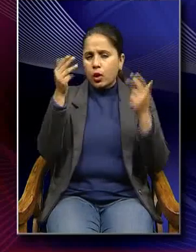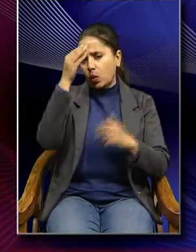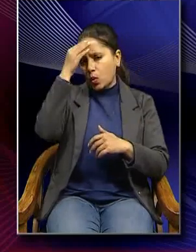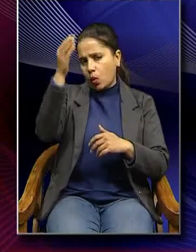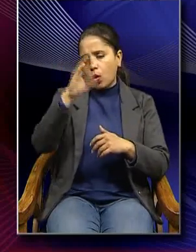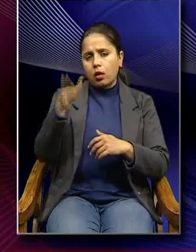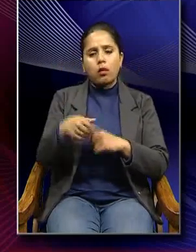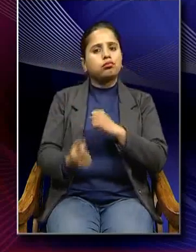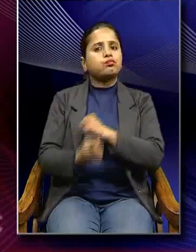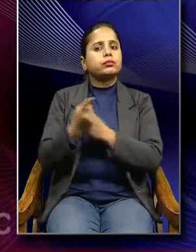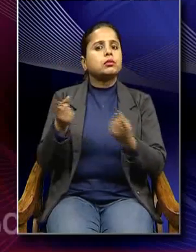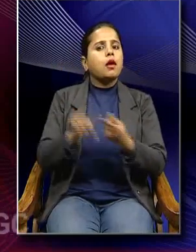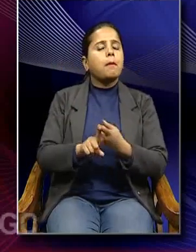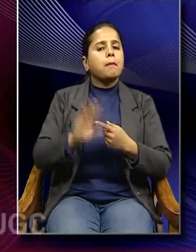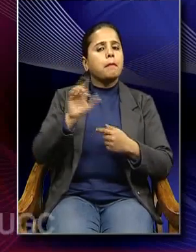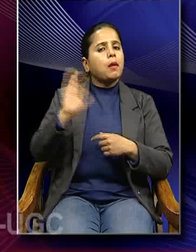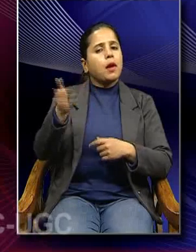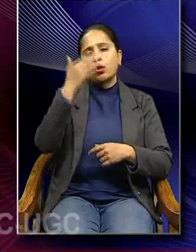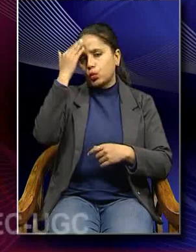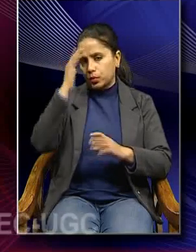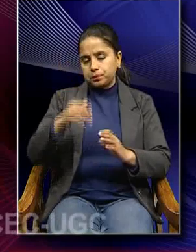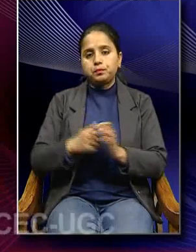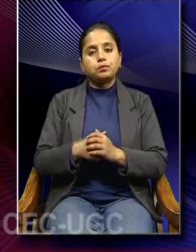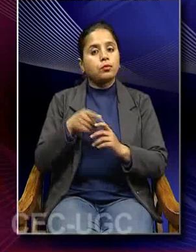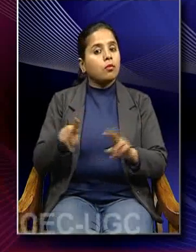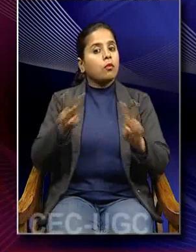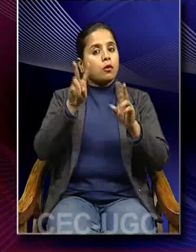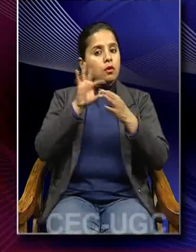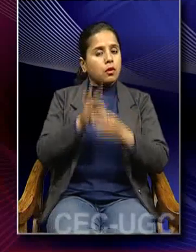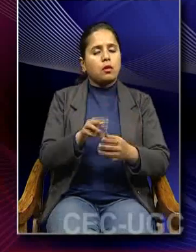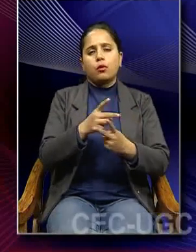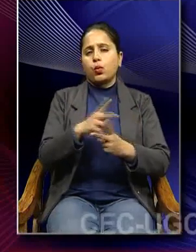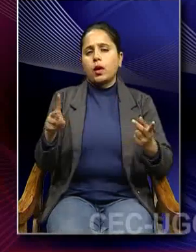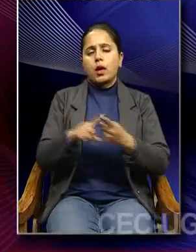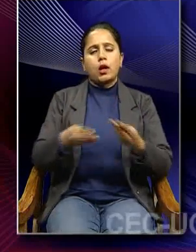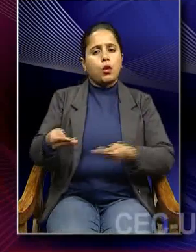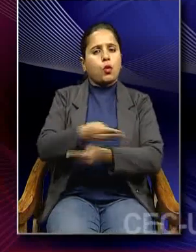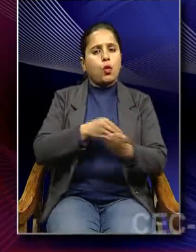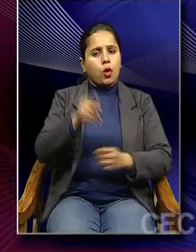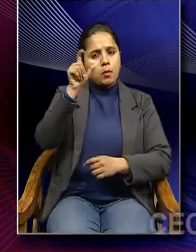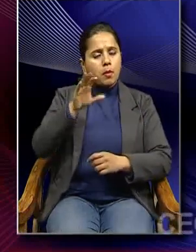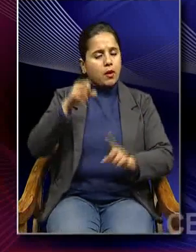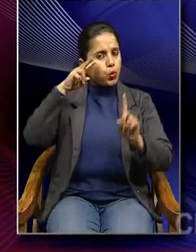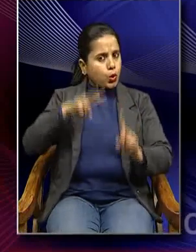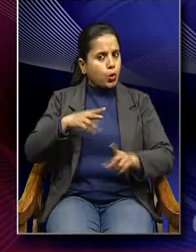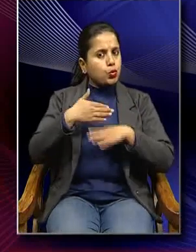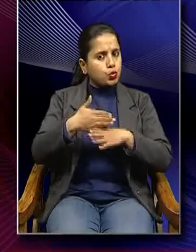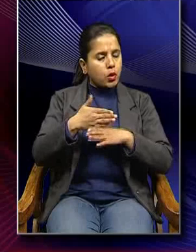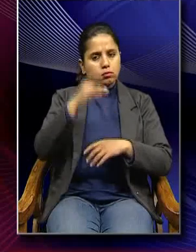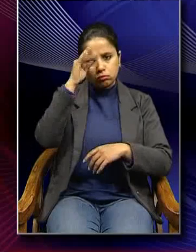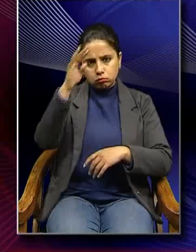which has emerged. In this context, various economists have given their own viewpoints related